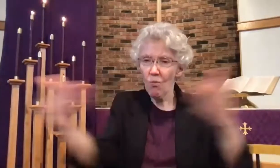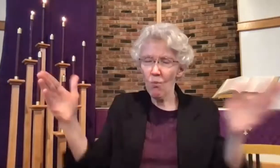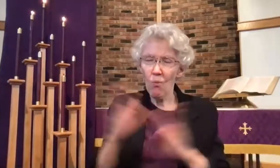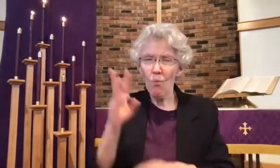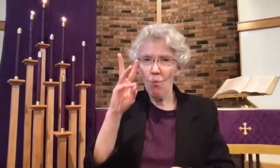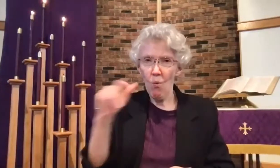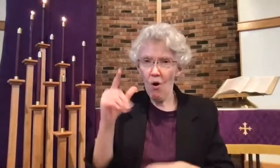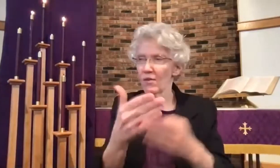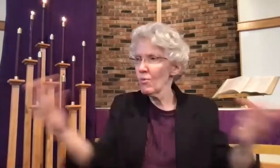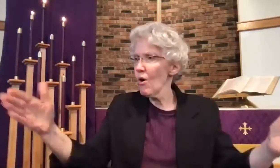sides.